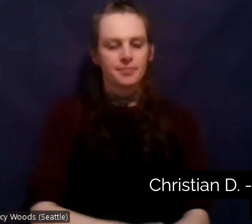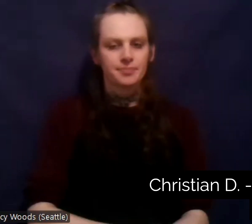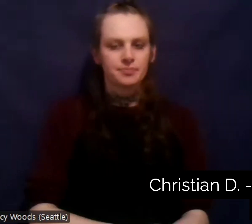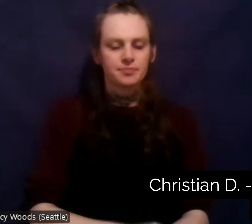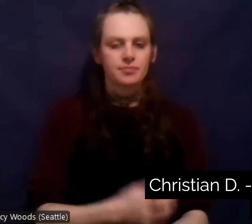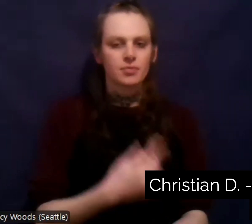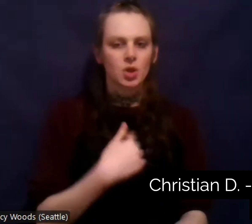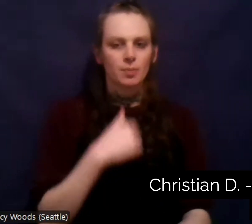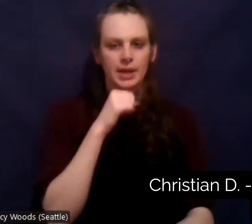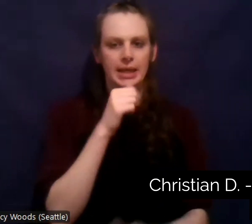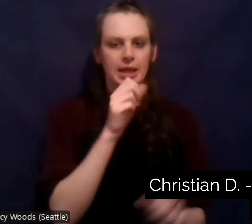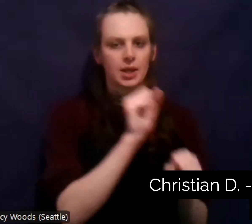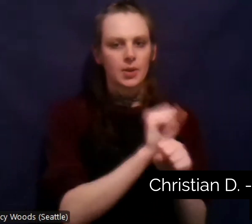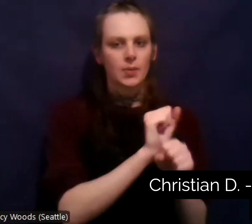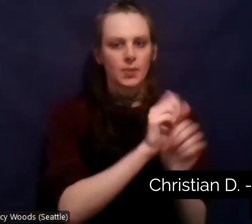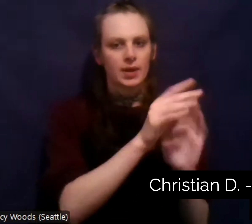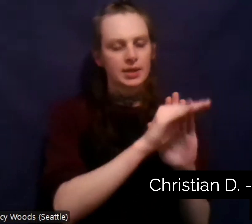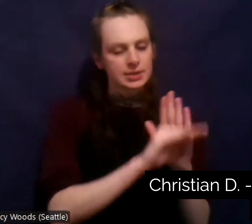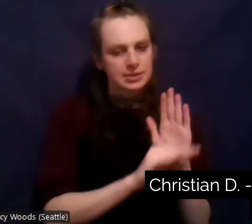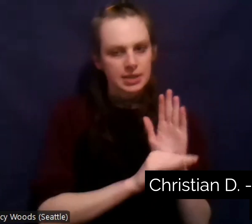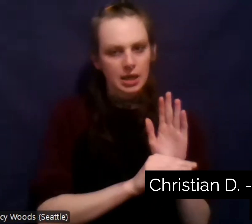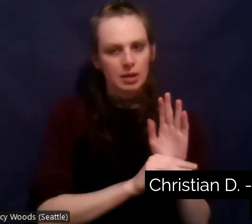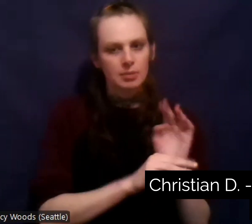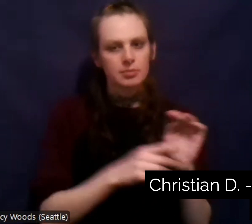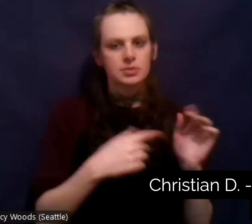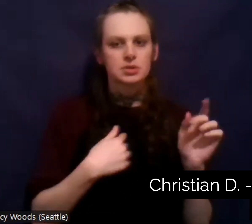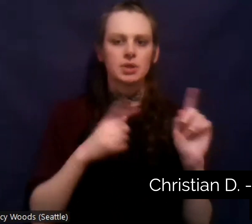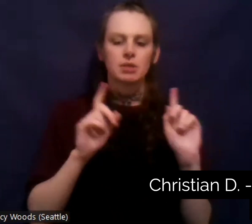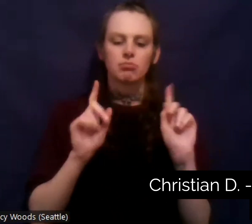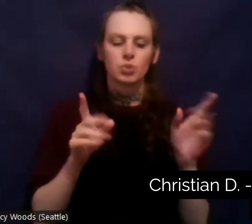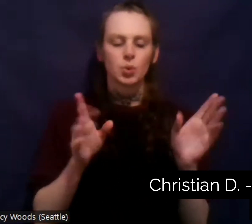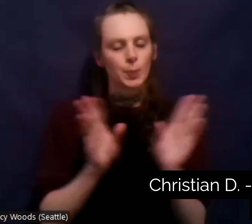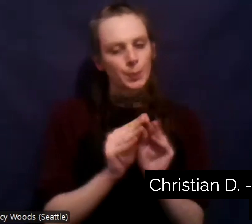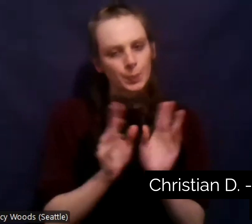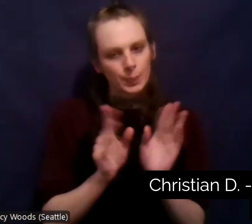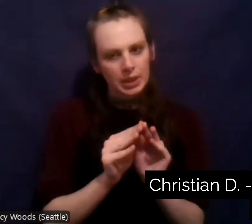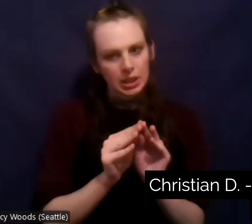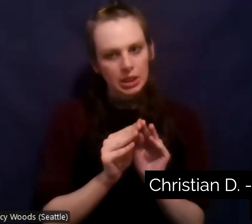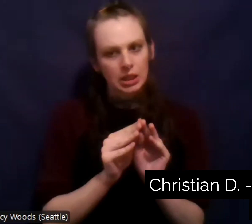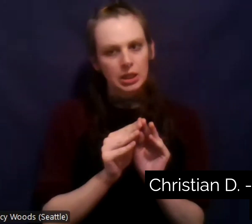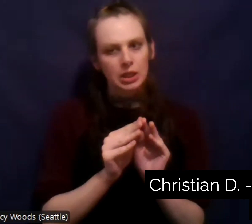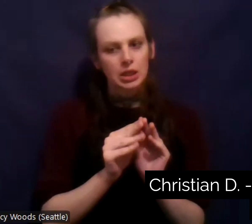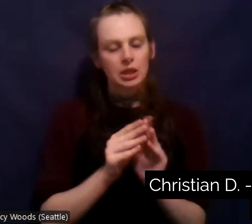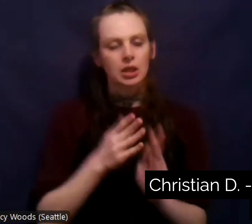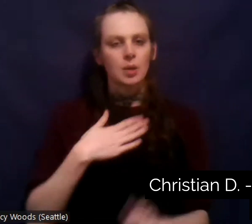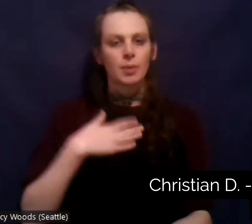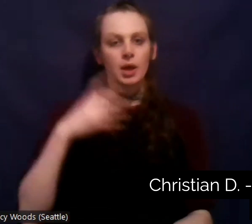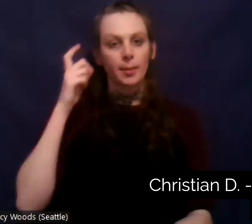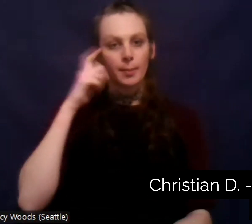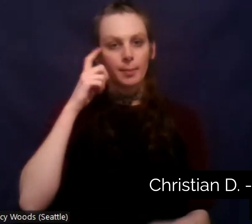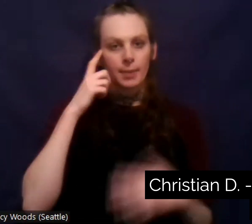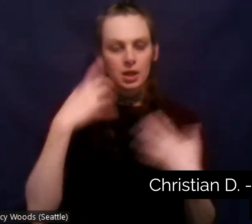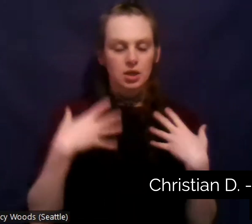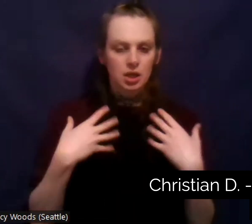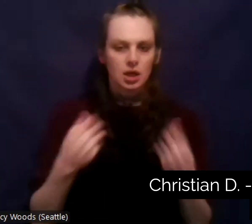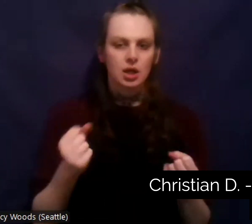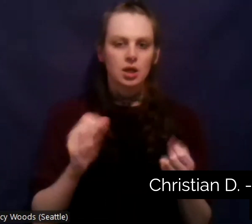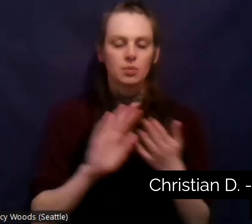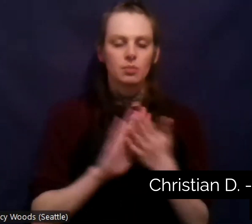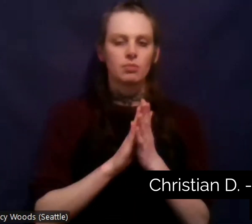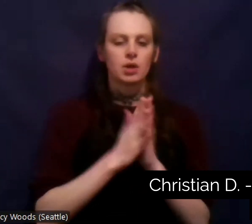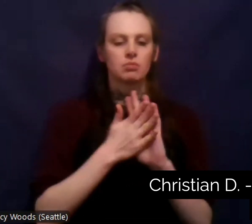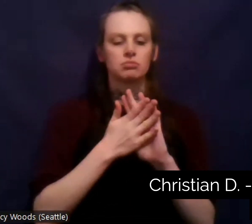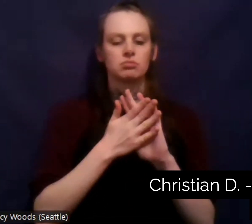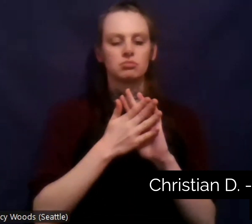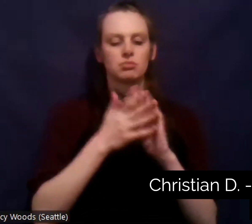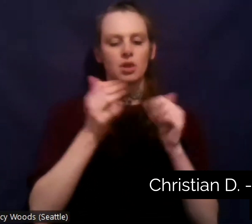wasn't working my steps, but I was still going to meetings, and um, my mental health was getting worse.